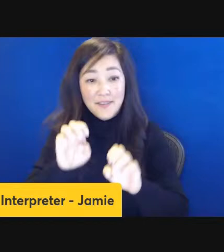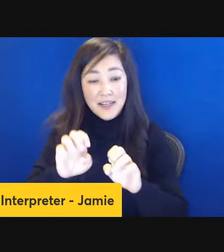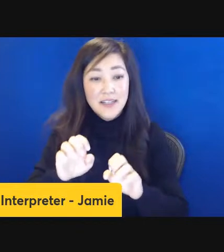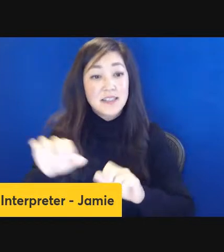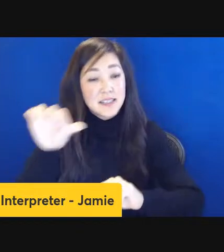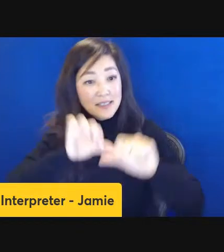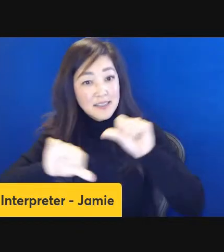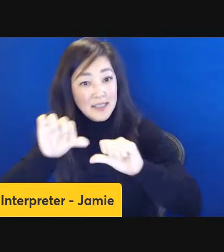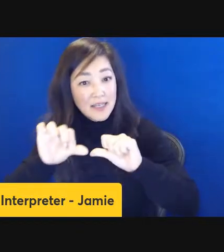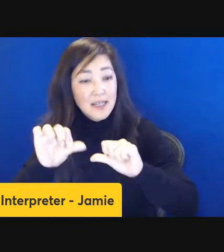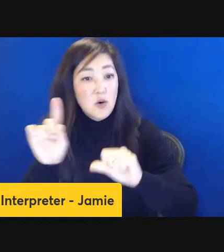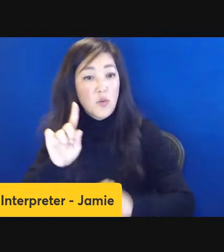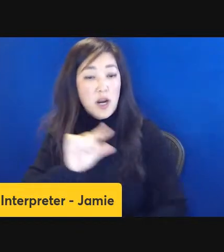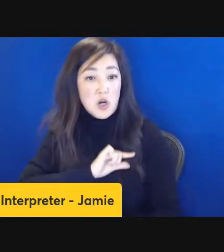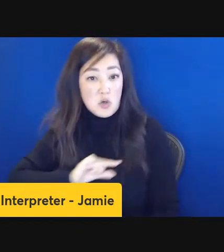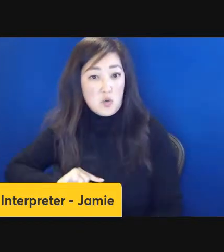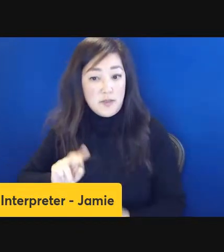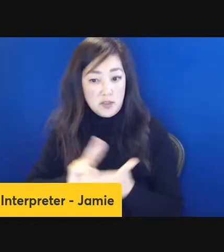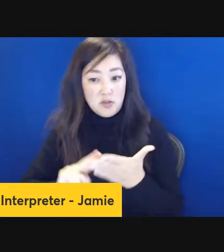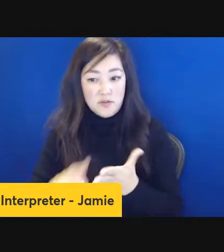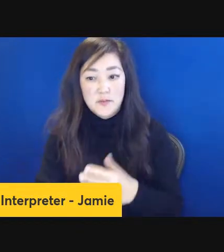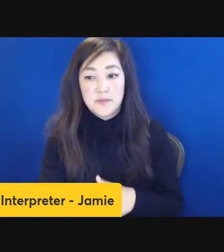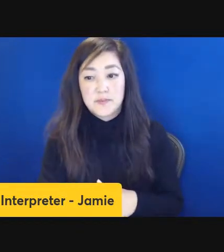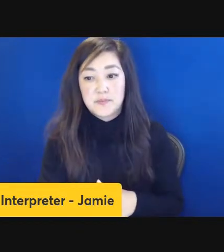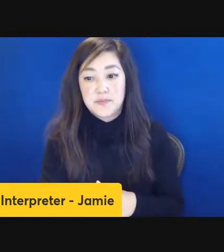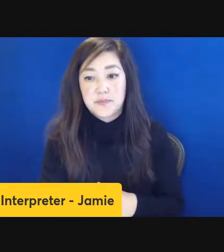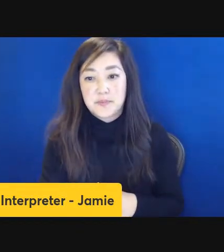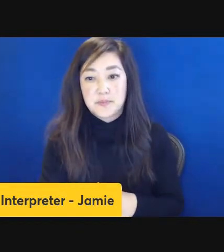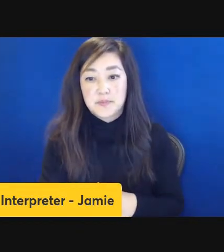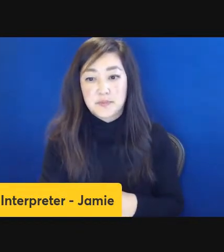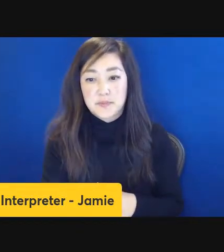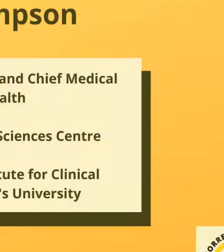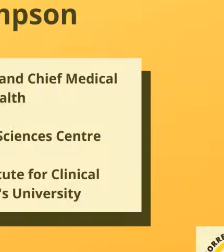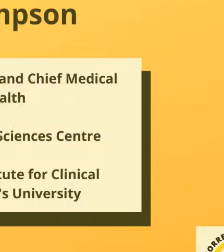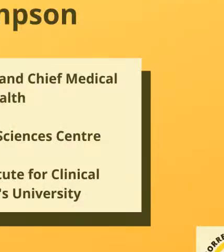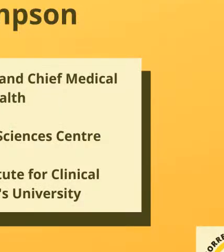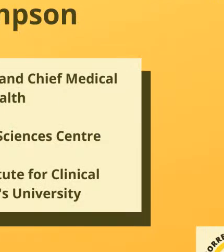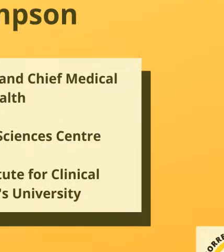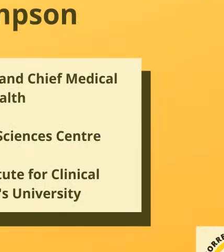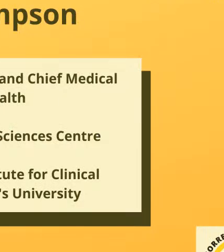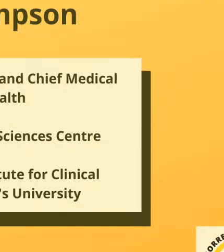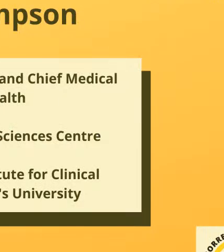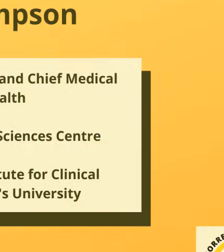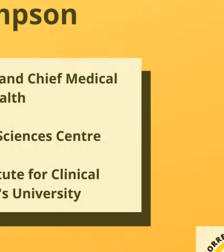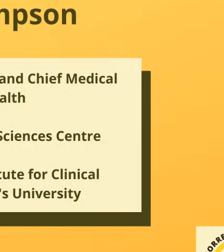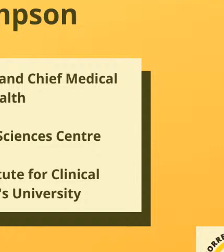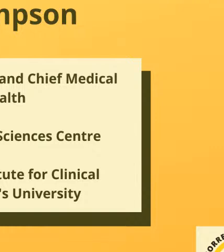Sciences at Queen's University. Dr. Simpson, I'll hand it over to you.